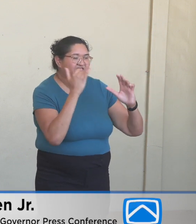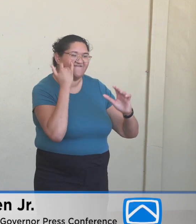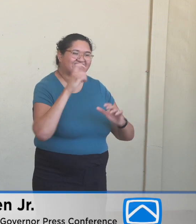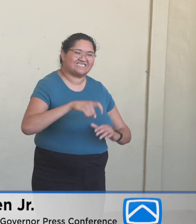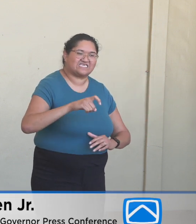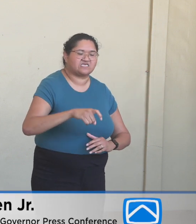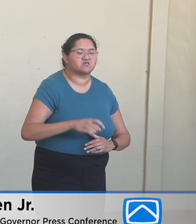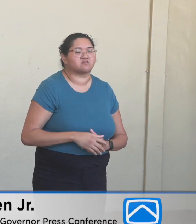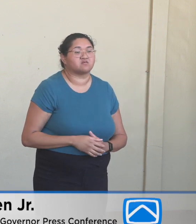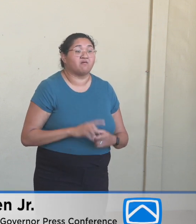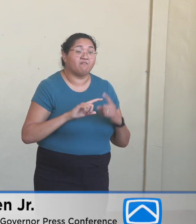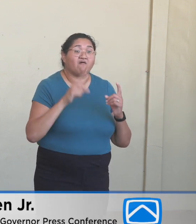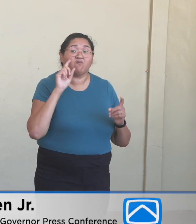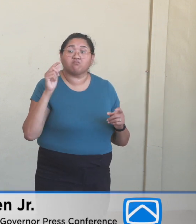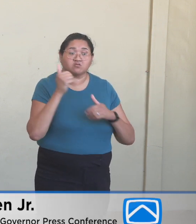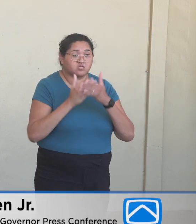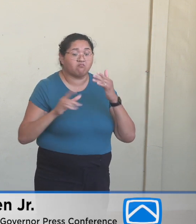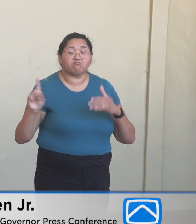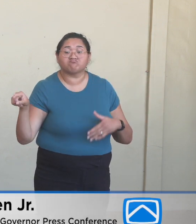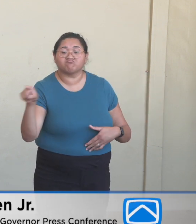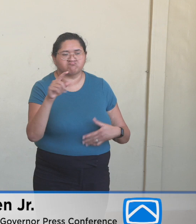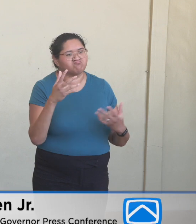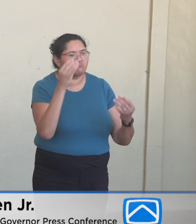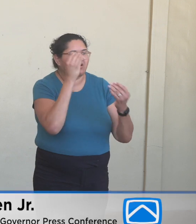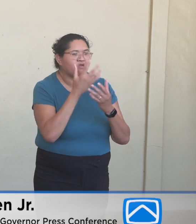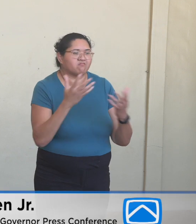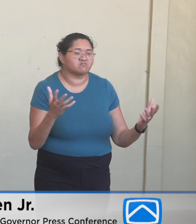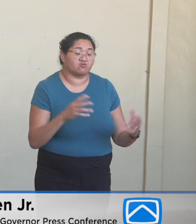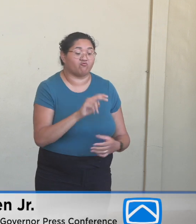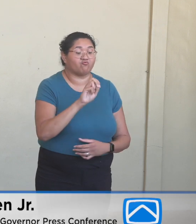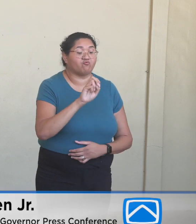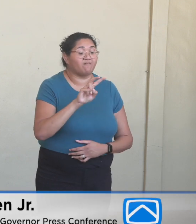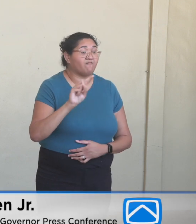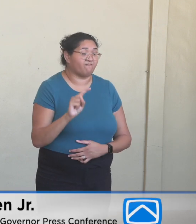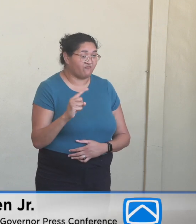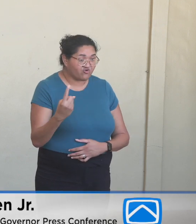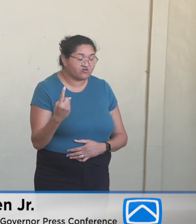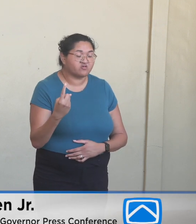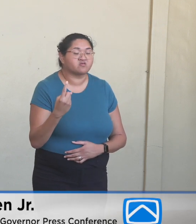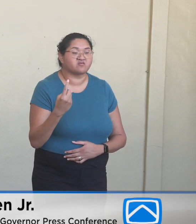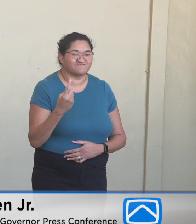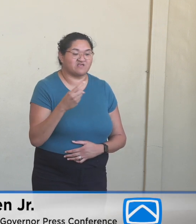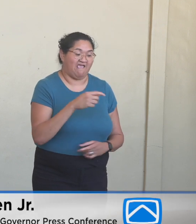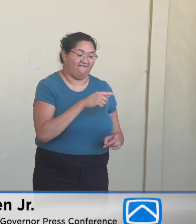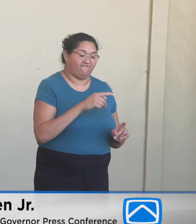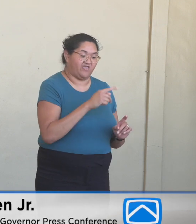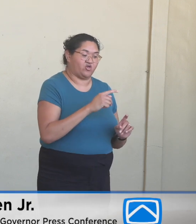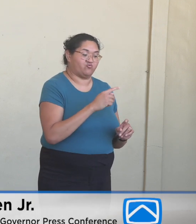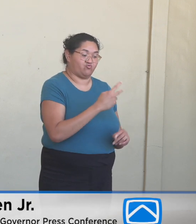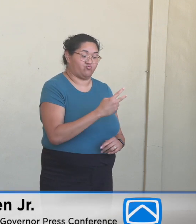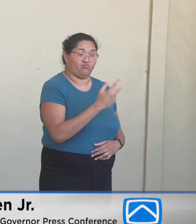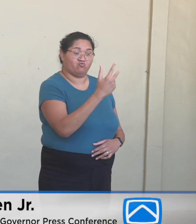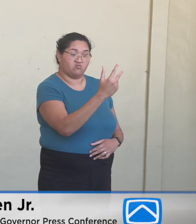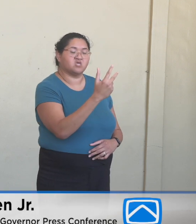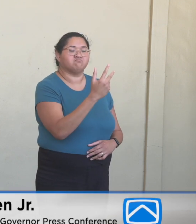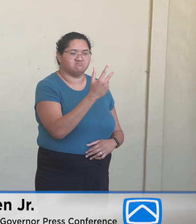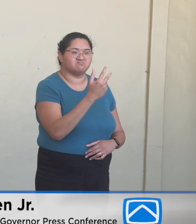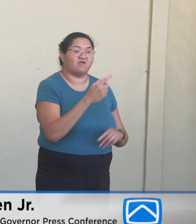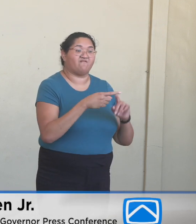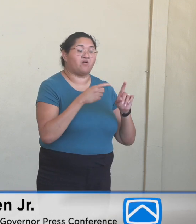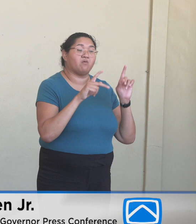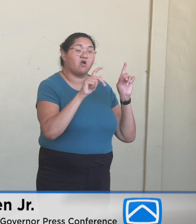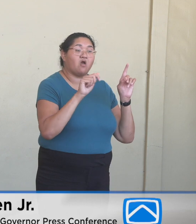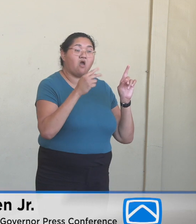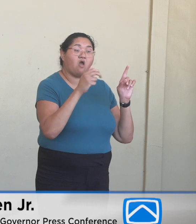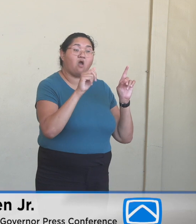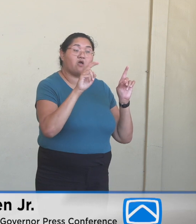need. But for others, we are announcing November 1st, Phases 2 and 3. So from